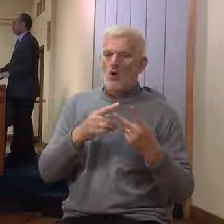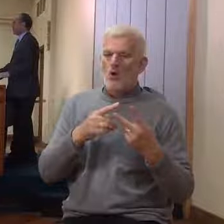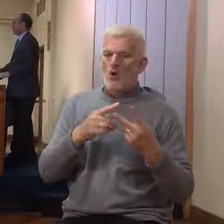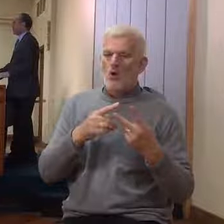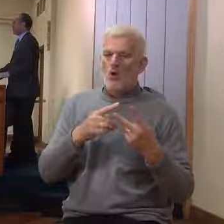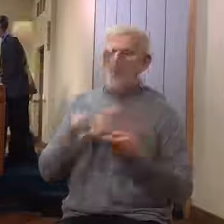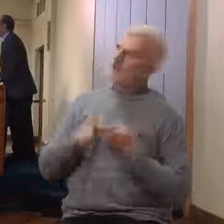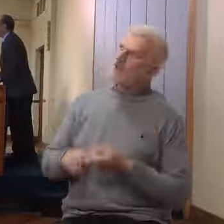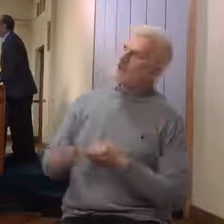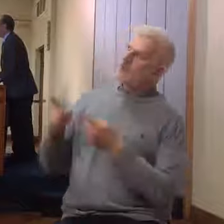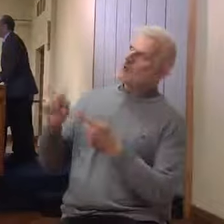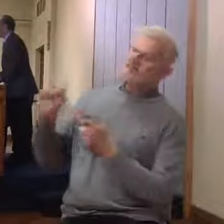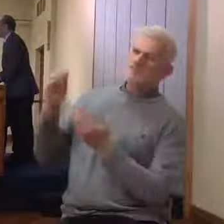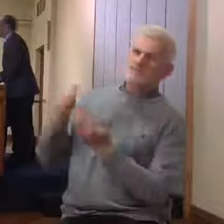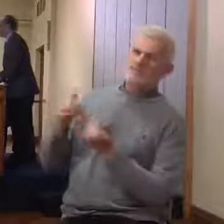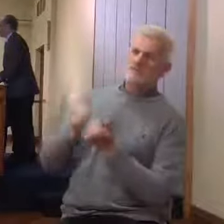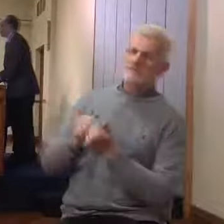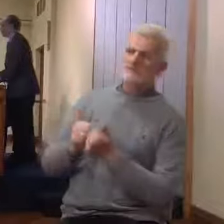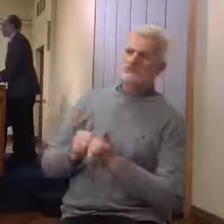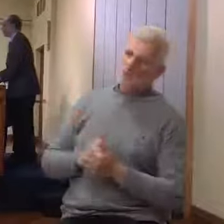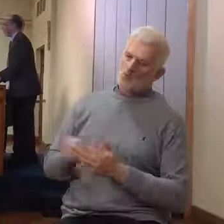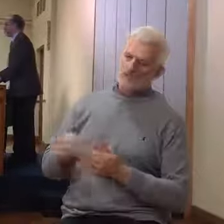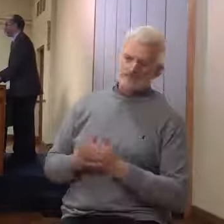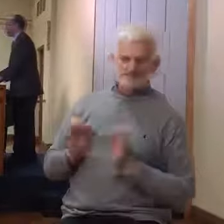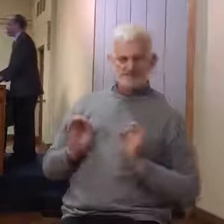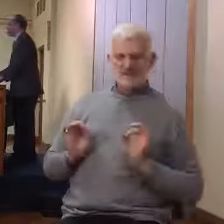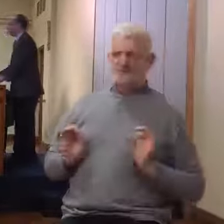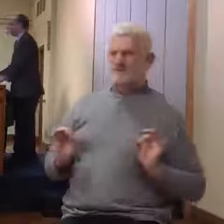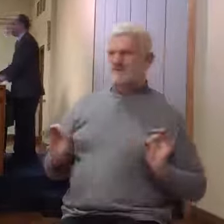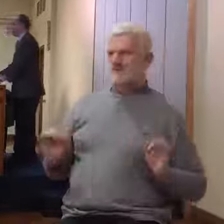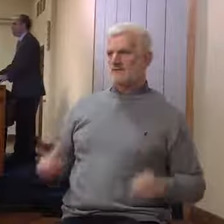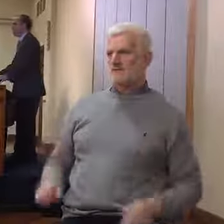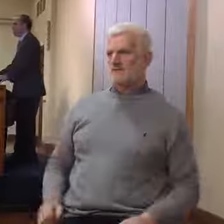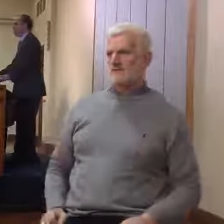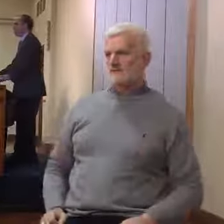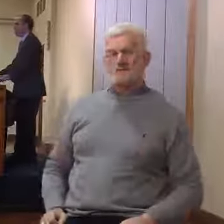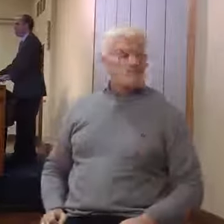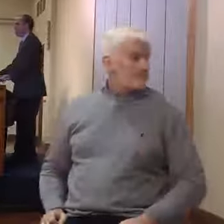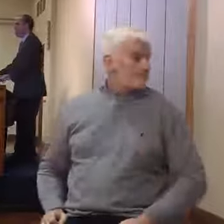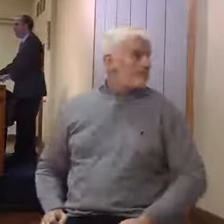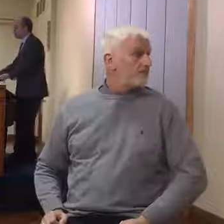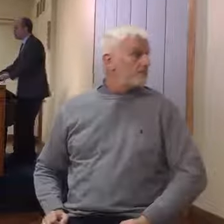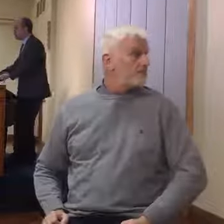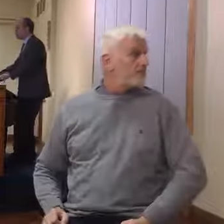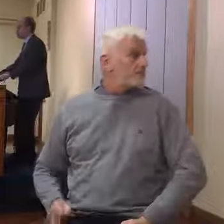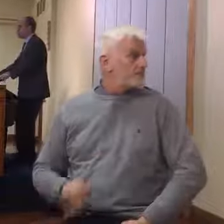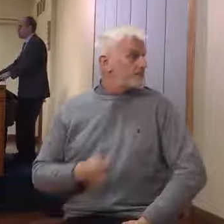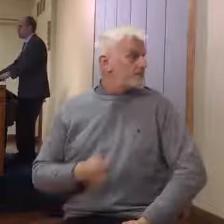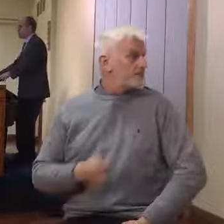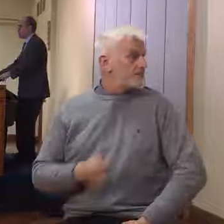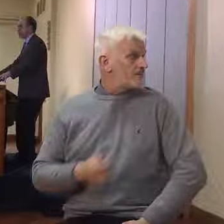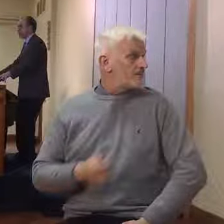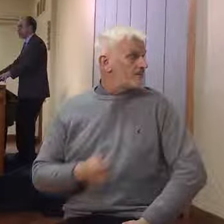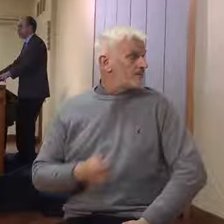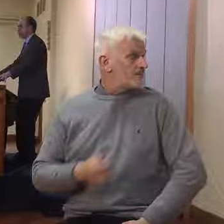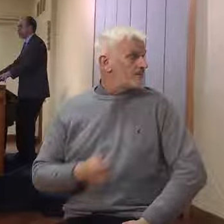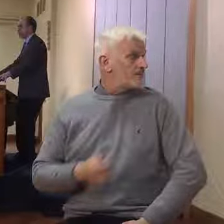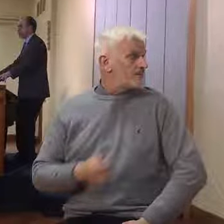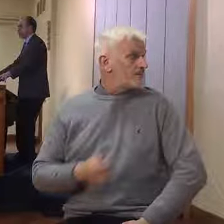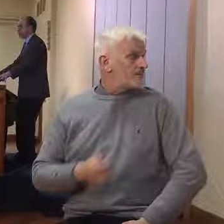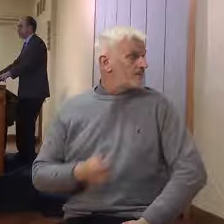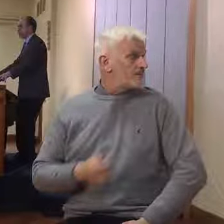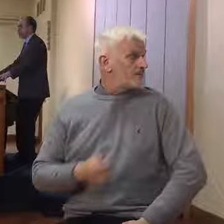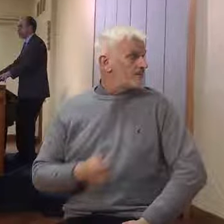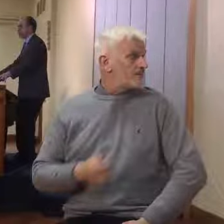Second Corinthians chapter 10, verse 5, bring in every thought captive.